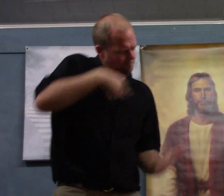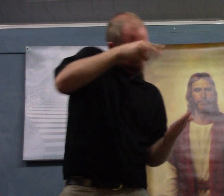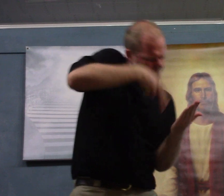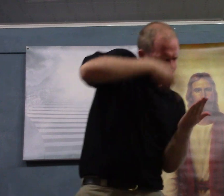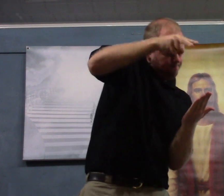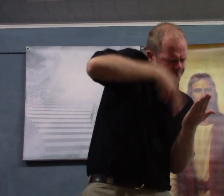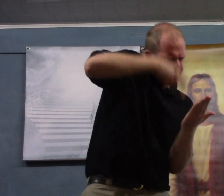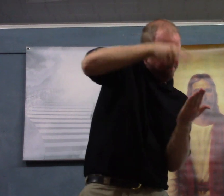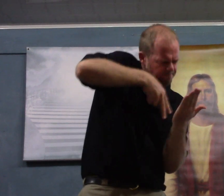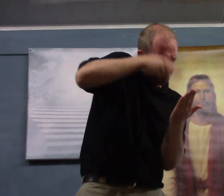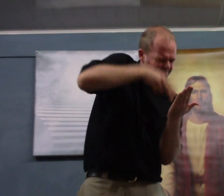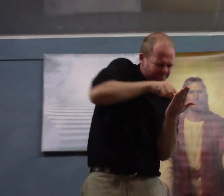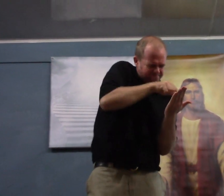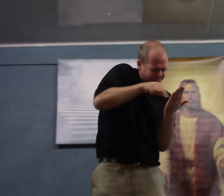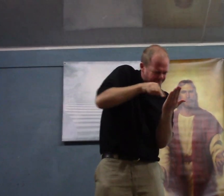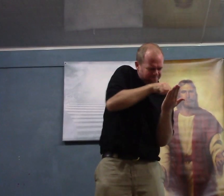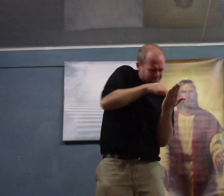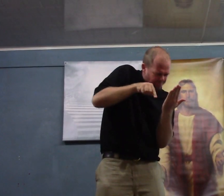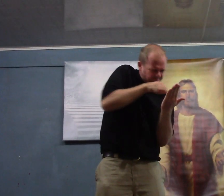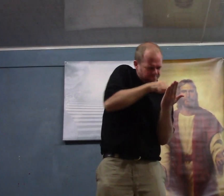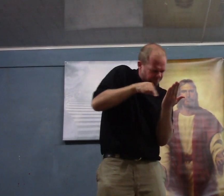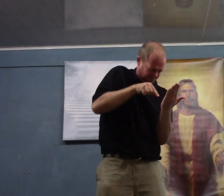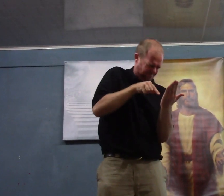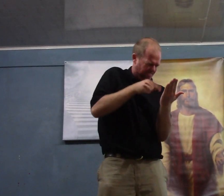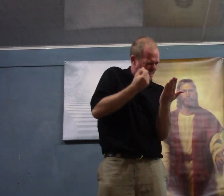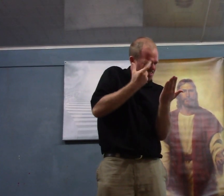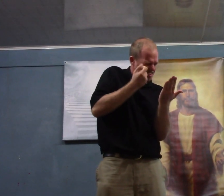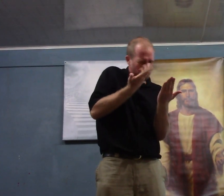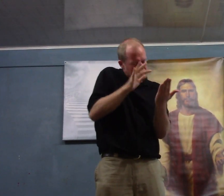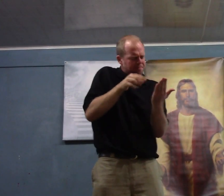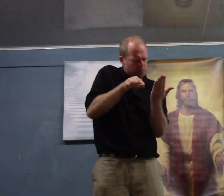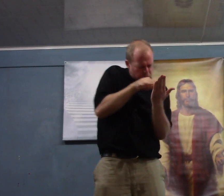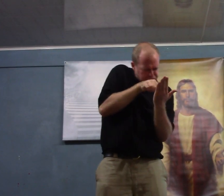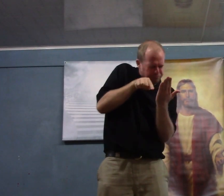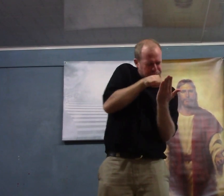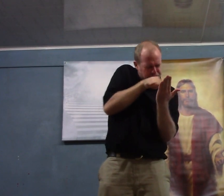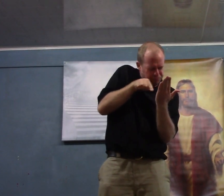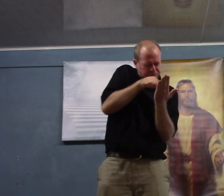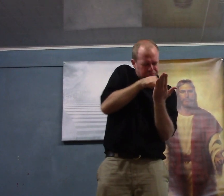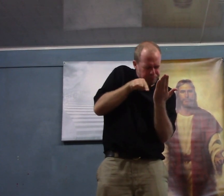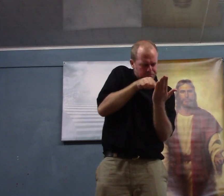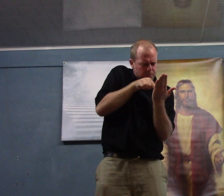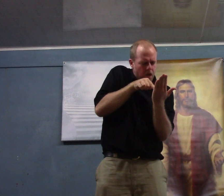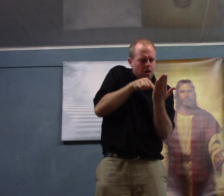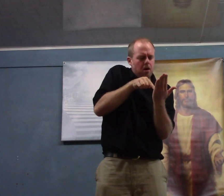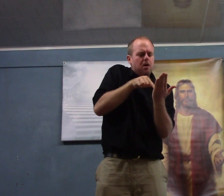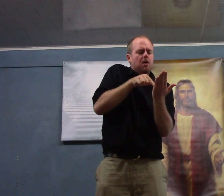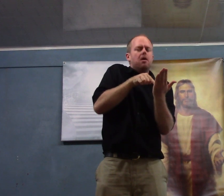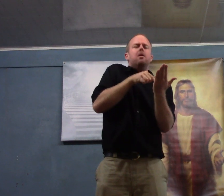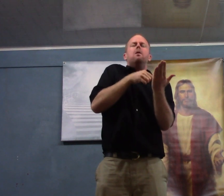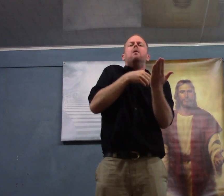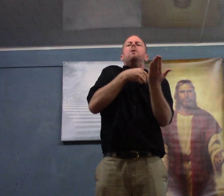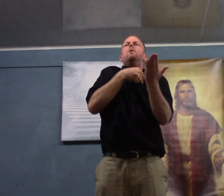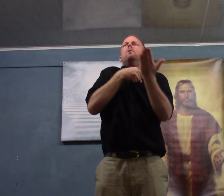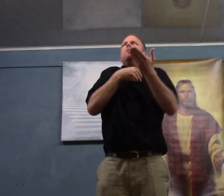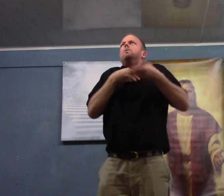I cannot make fun of it. No, I read it, I study it, I understand some, and I keep reading, and I try to understand